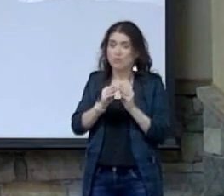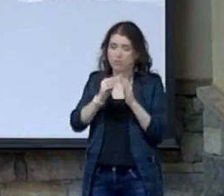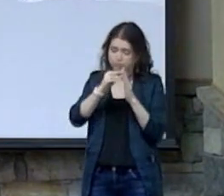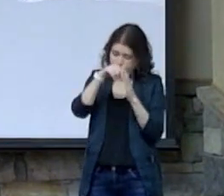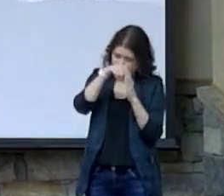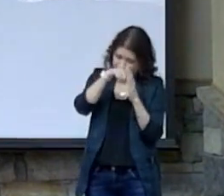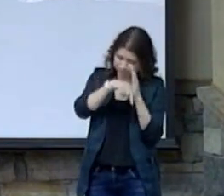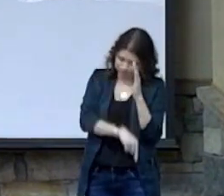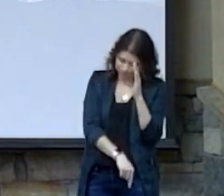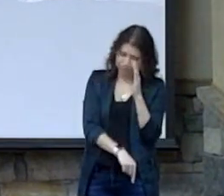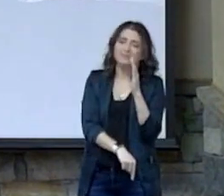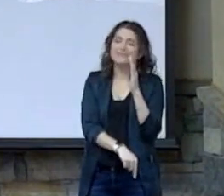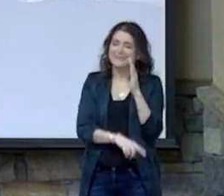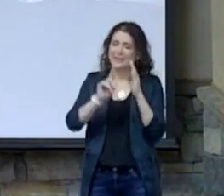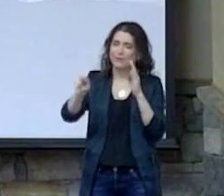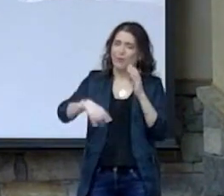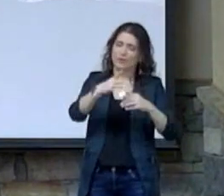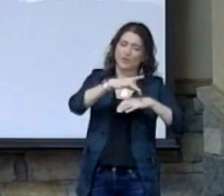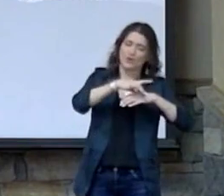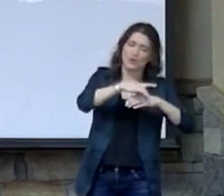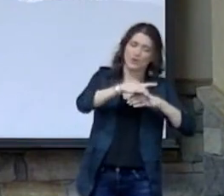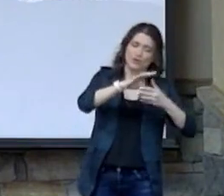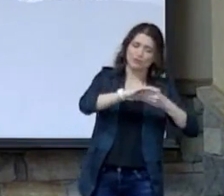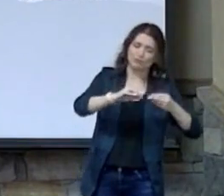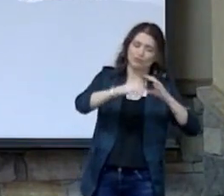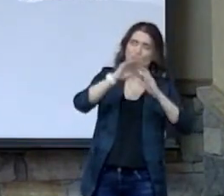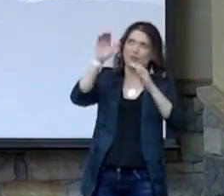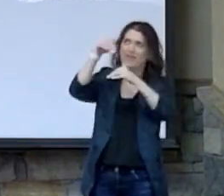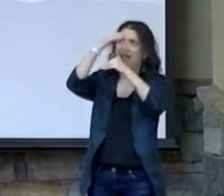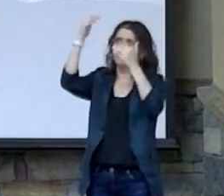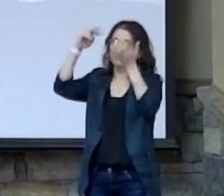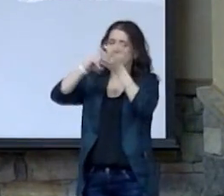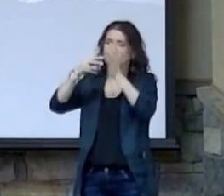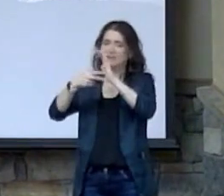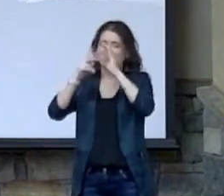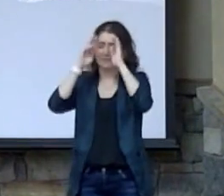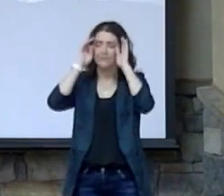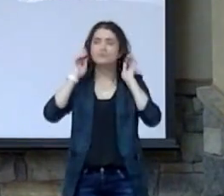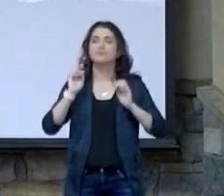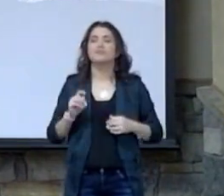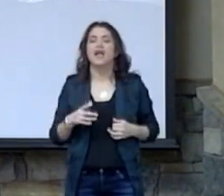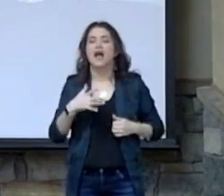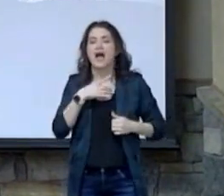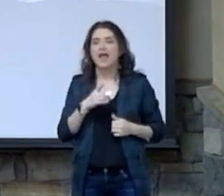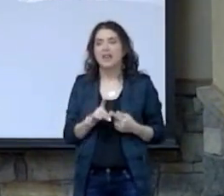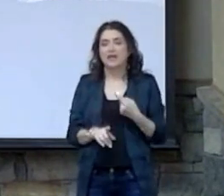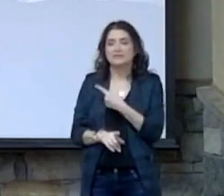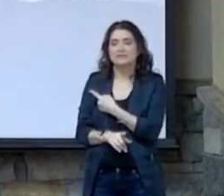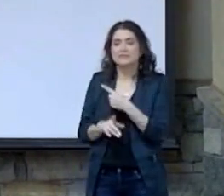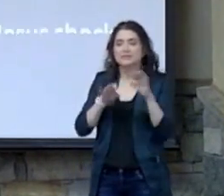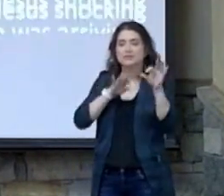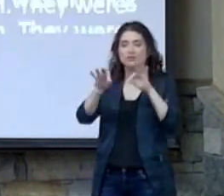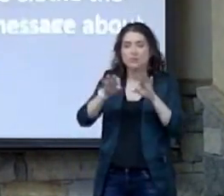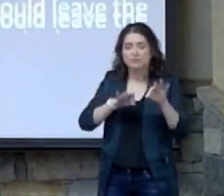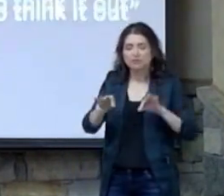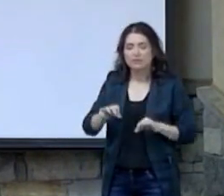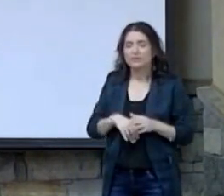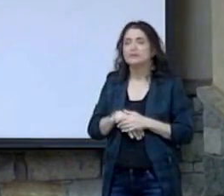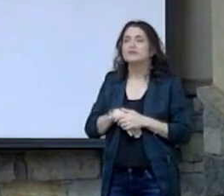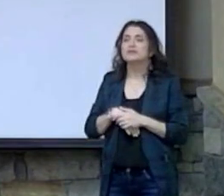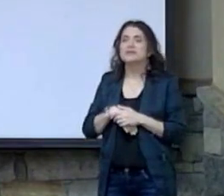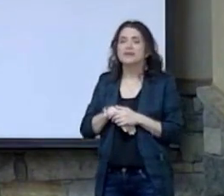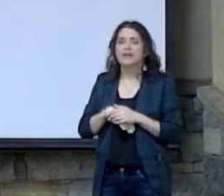than an earthly story with a heavenly meaning. I like N.T. Wright's description of what a parable is in his book,